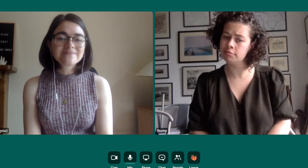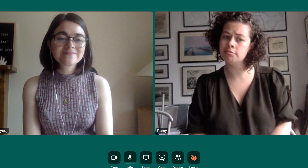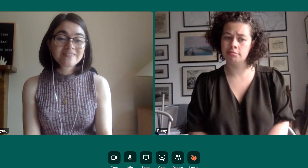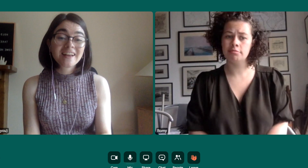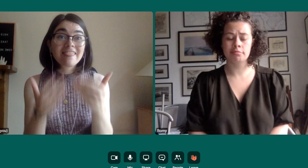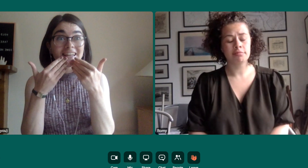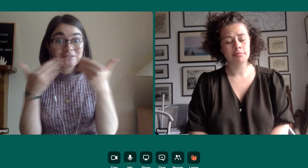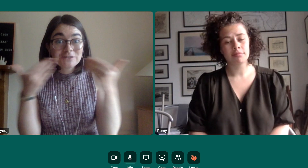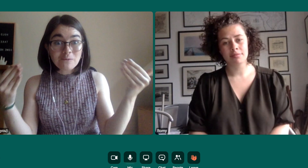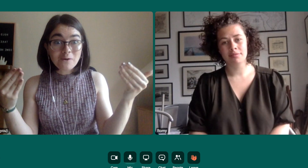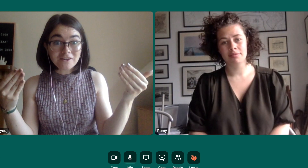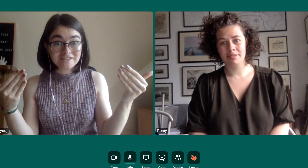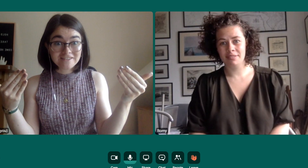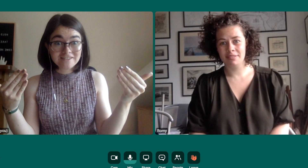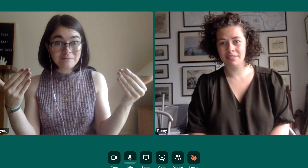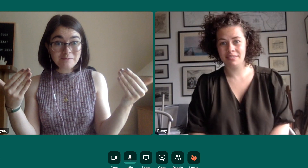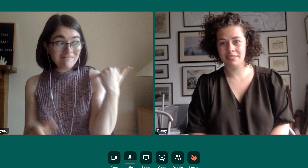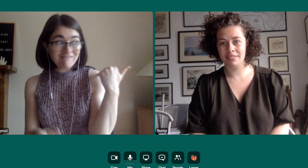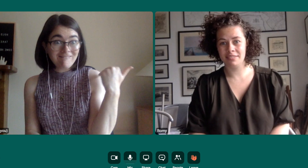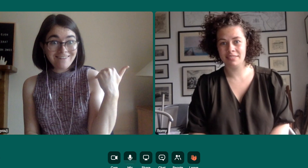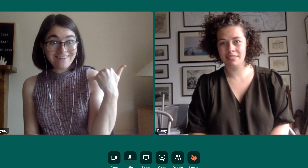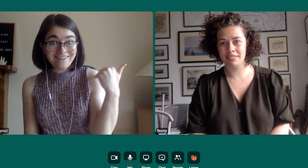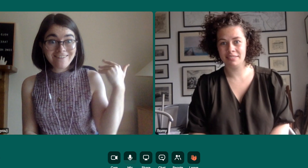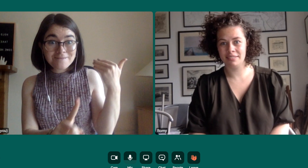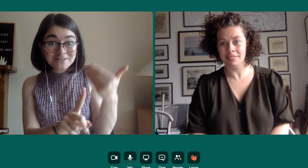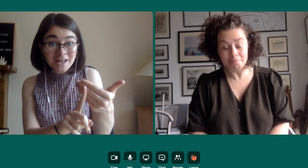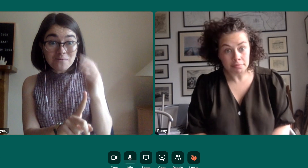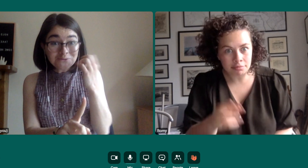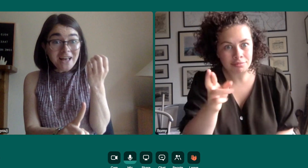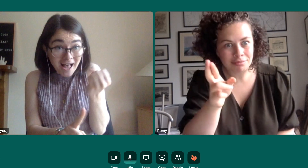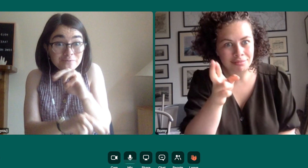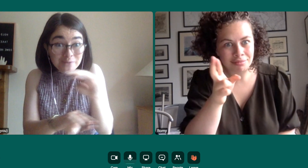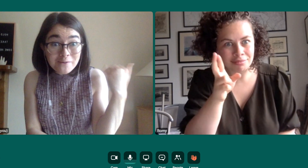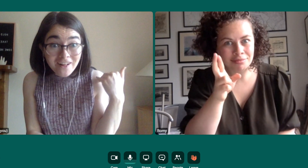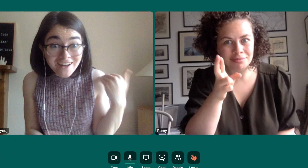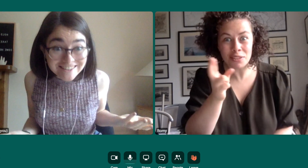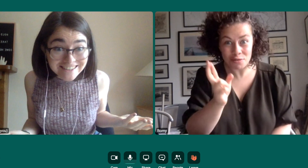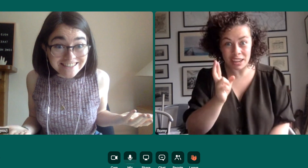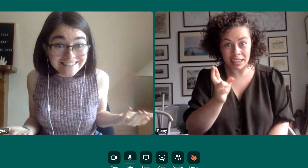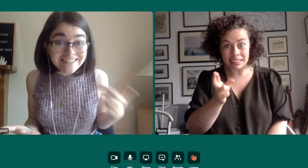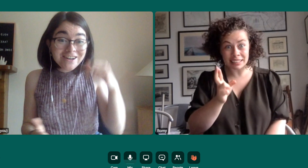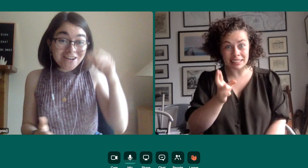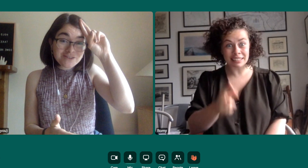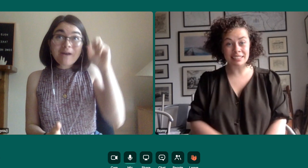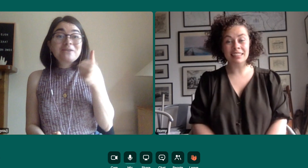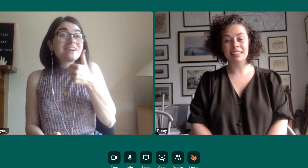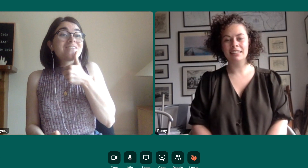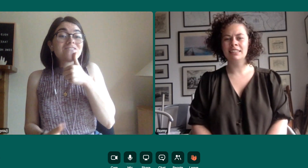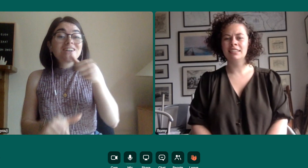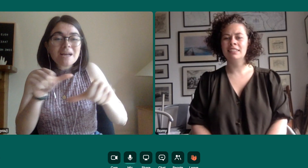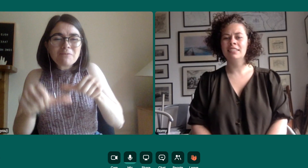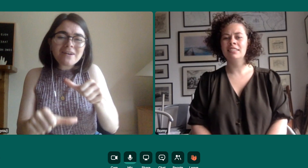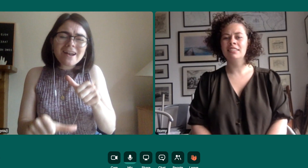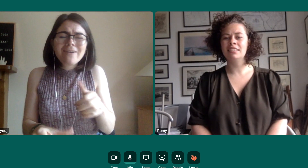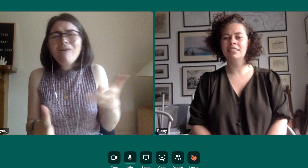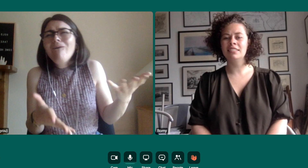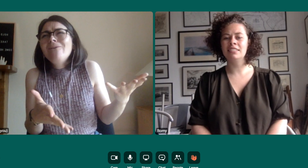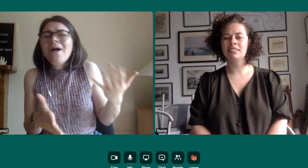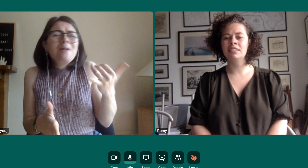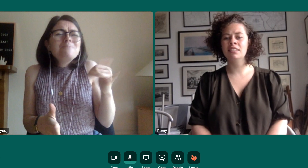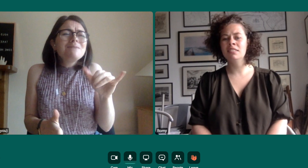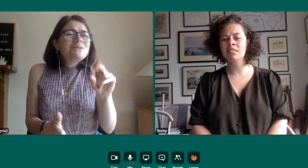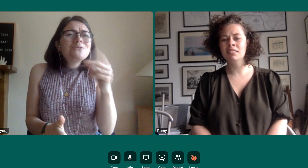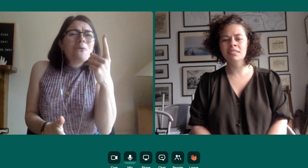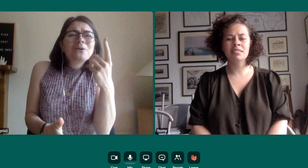touch. Yeah, because we have had people get in touch. Remember the first episode, Romy, and we were like, "Oh, maybe no one will watch. Oh, that's